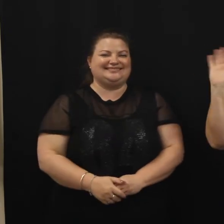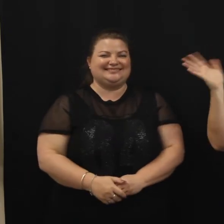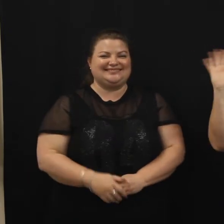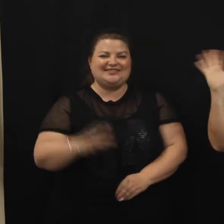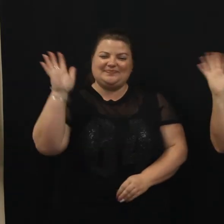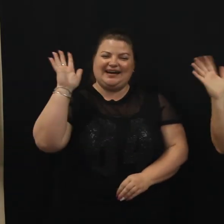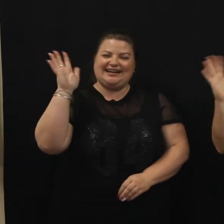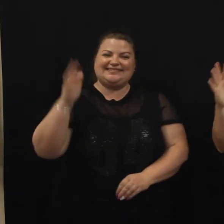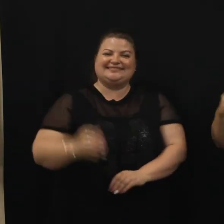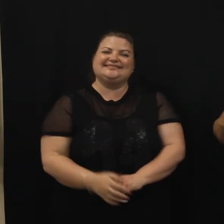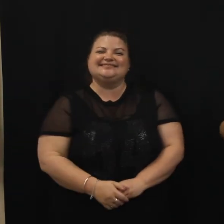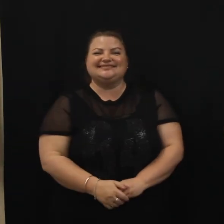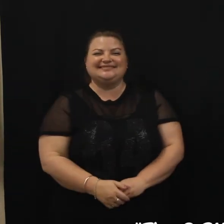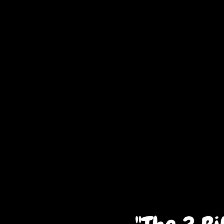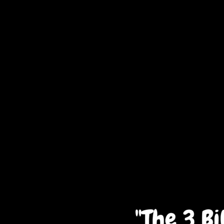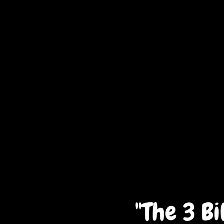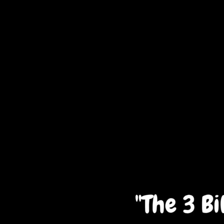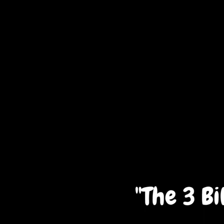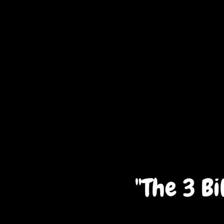Bye. Bye.